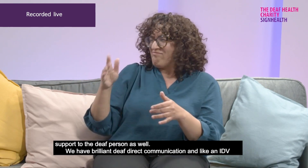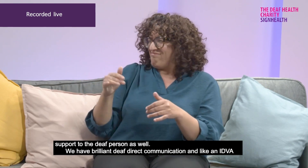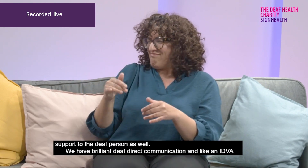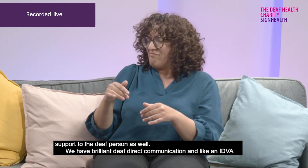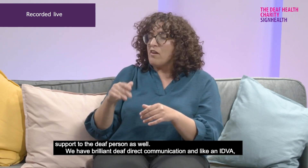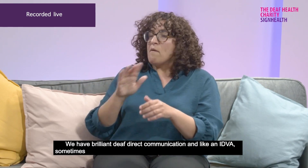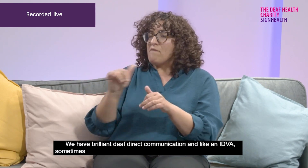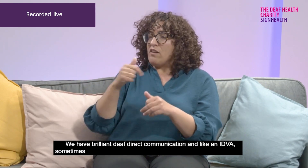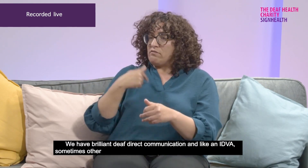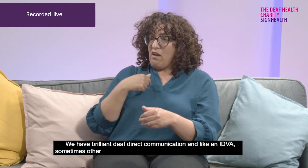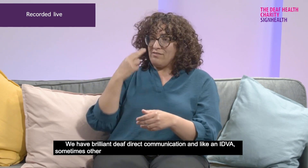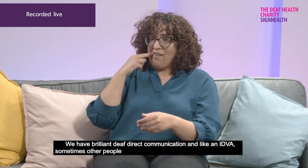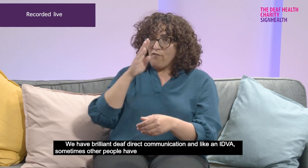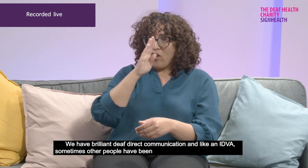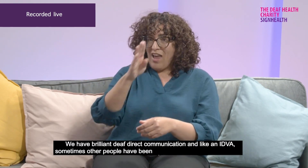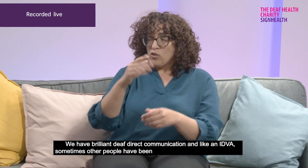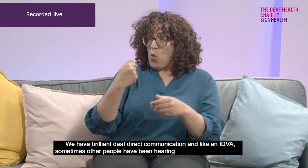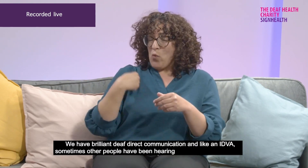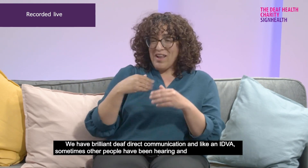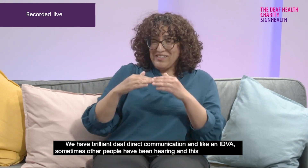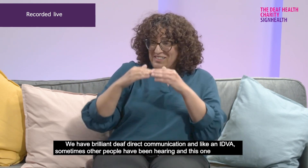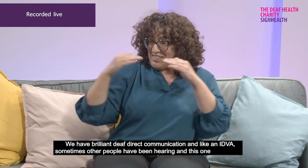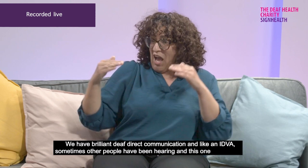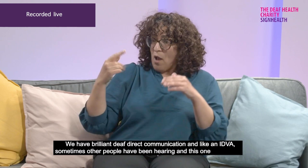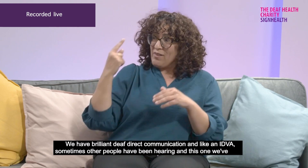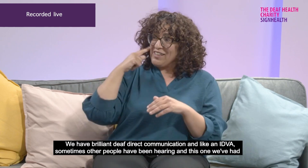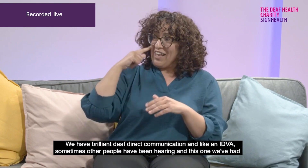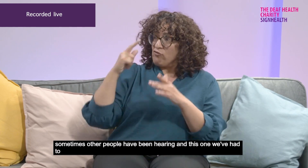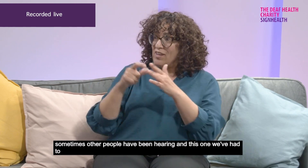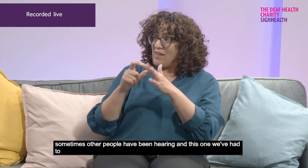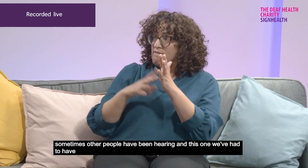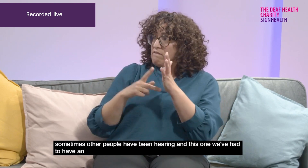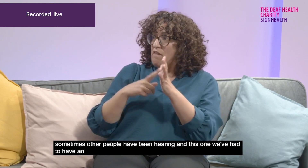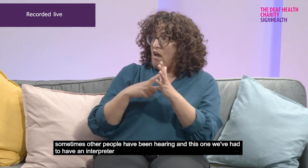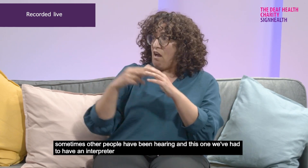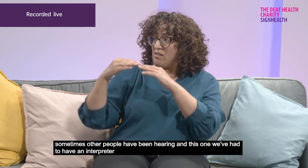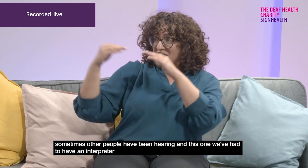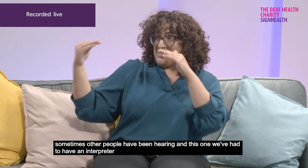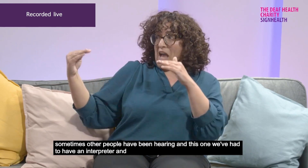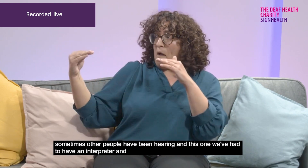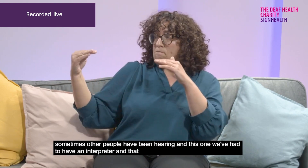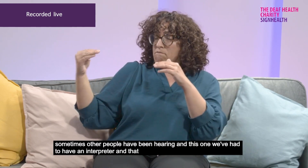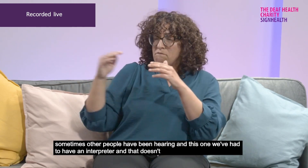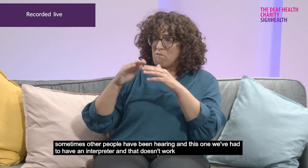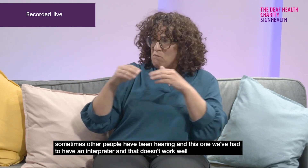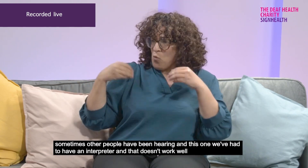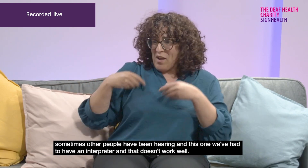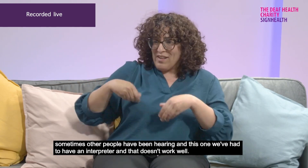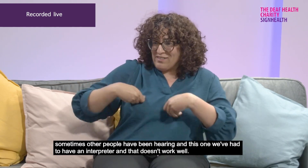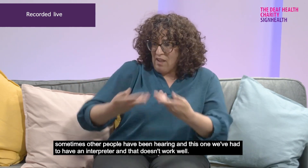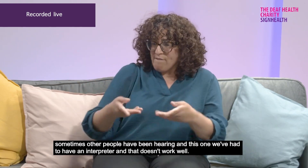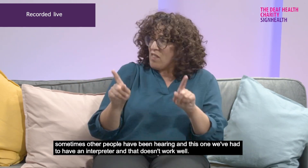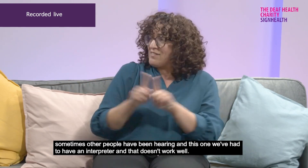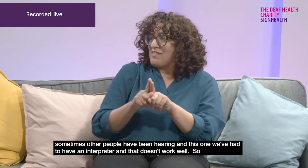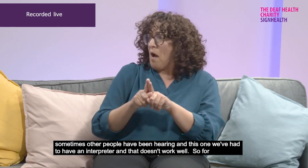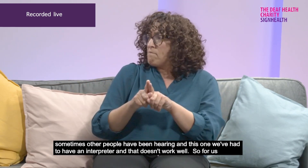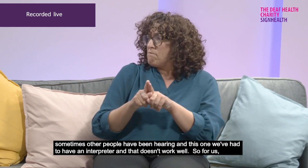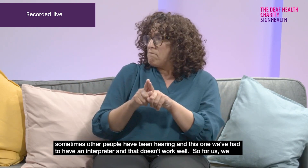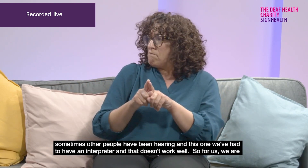and like an IDVA. Sometimes other people have been hearing and then we've had to have an interpreter and that doesn't work well. So for us,